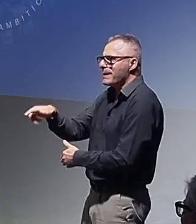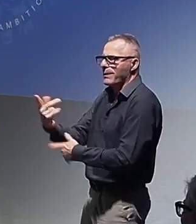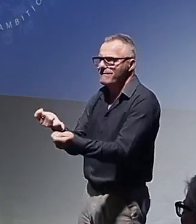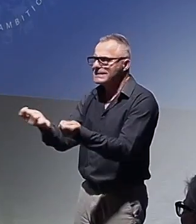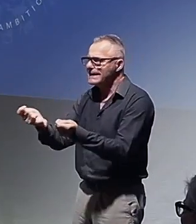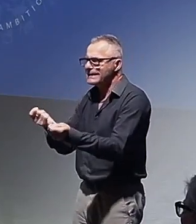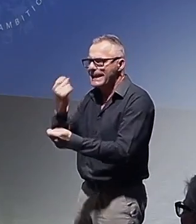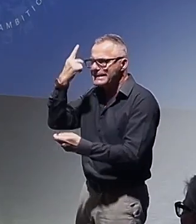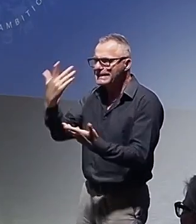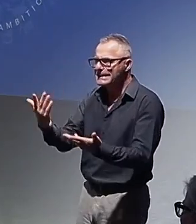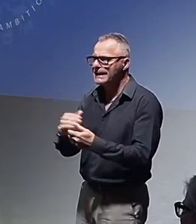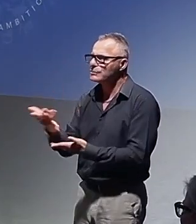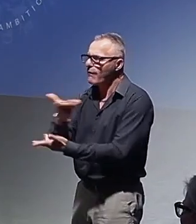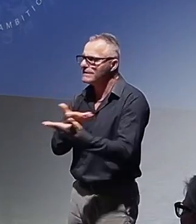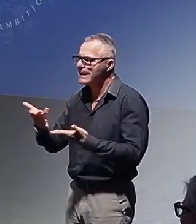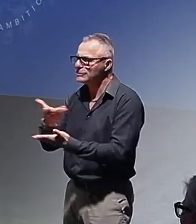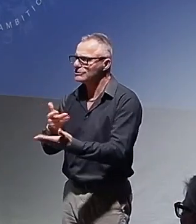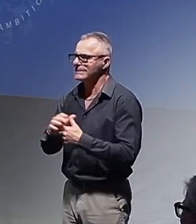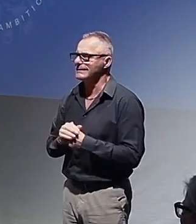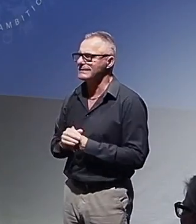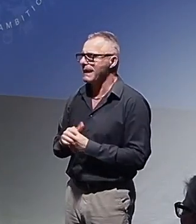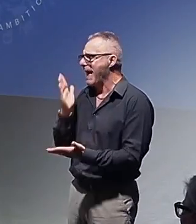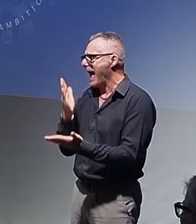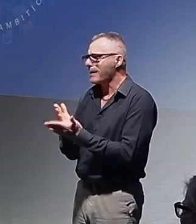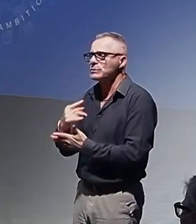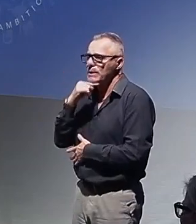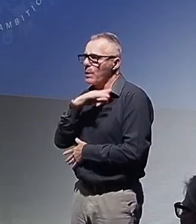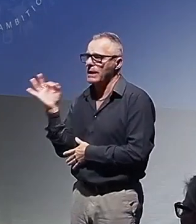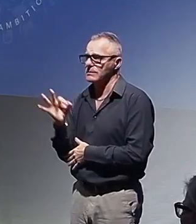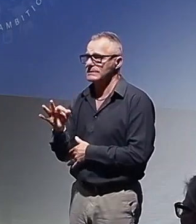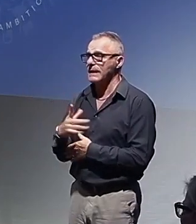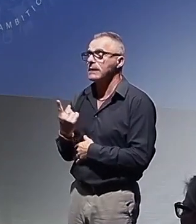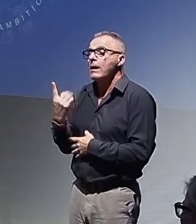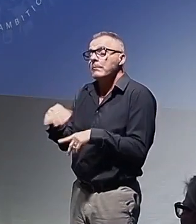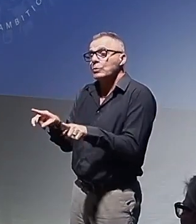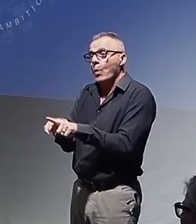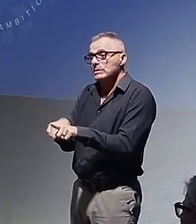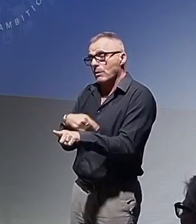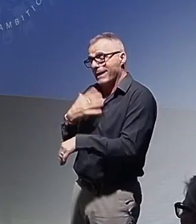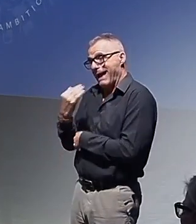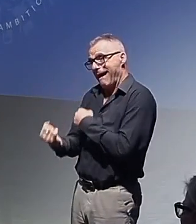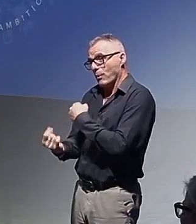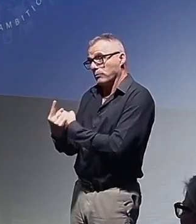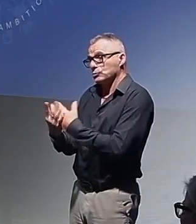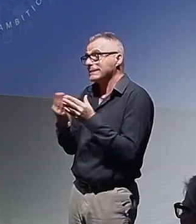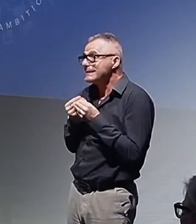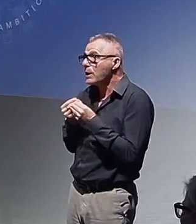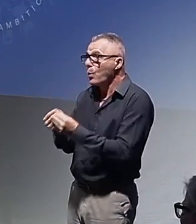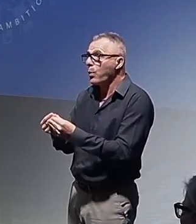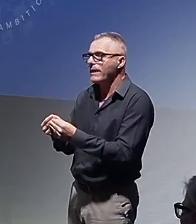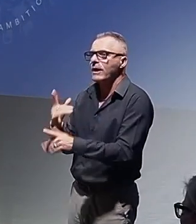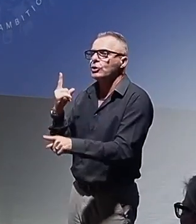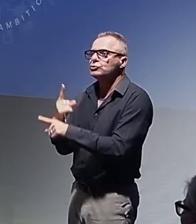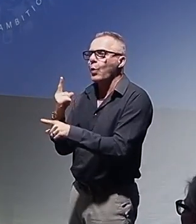facilitate ideas and conversations, and absolutely 100%. But I'm also having that opportunity with Talk